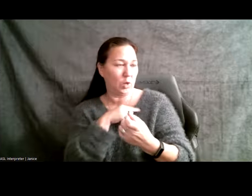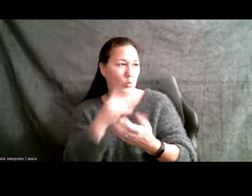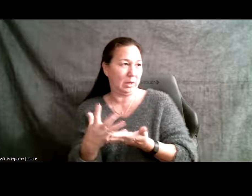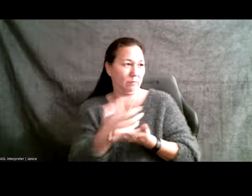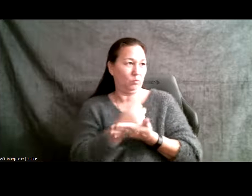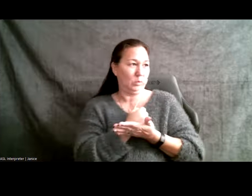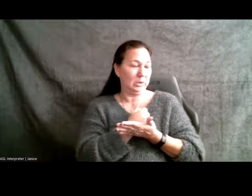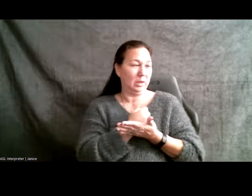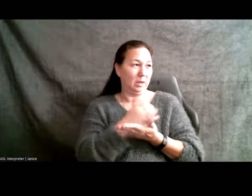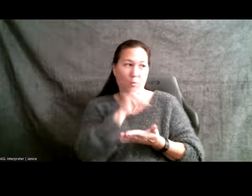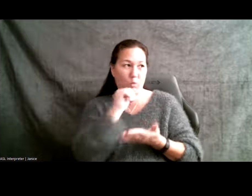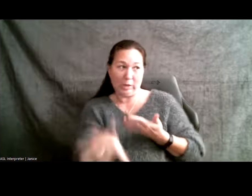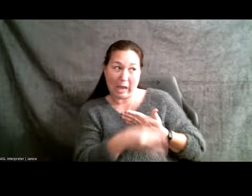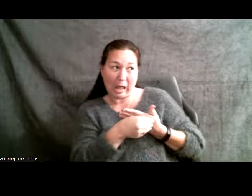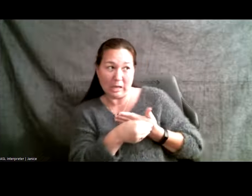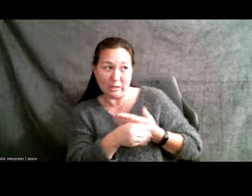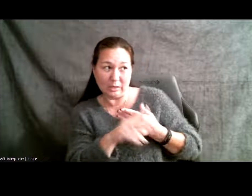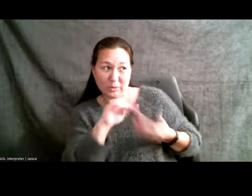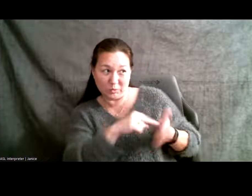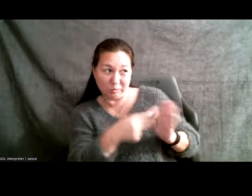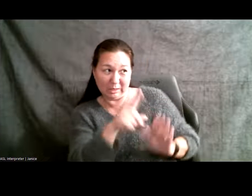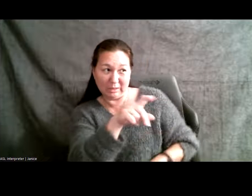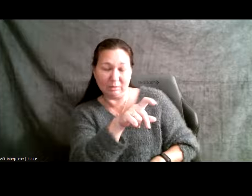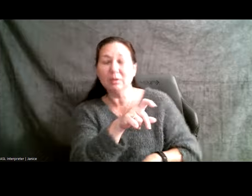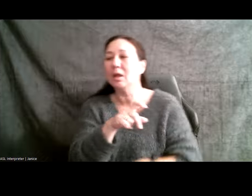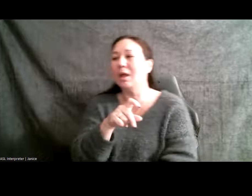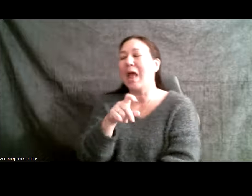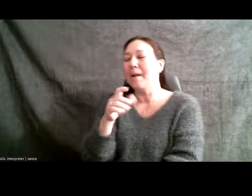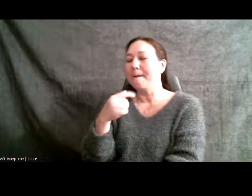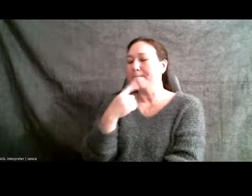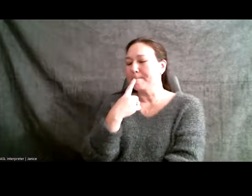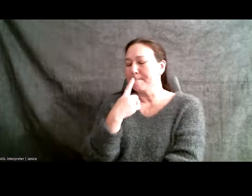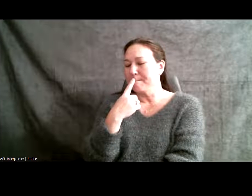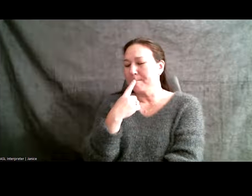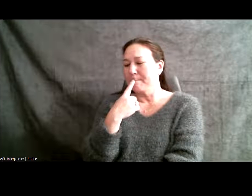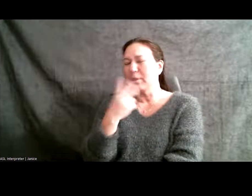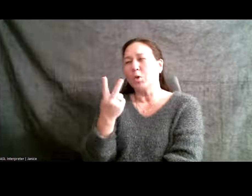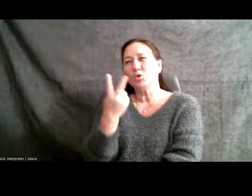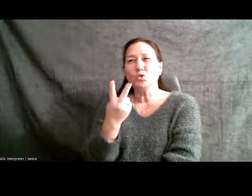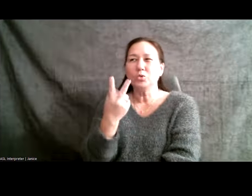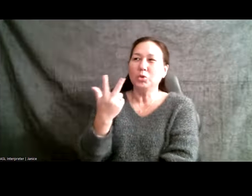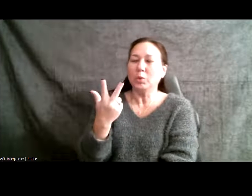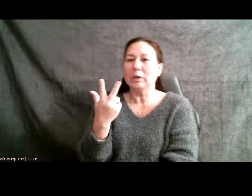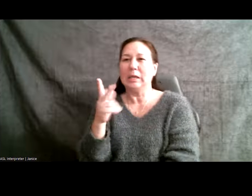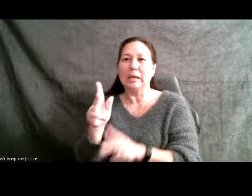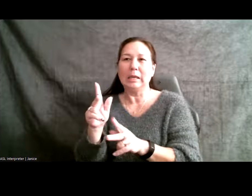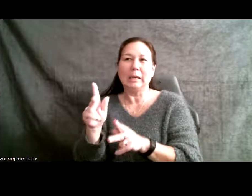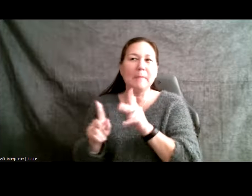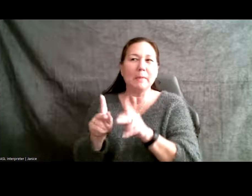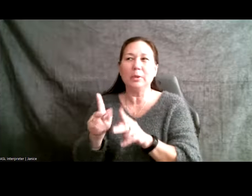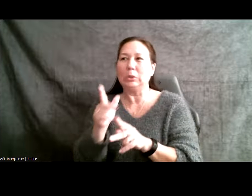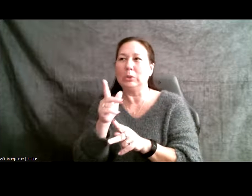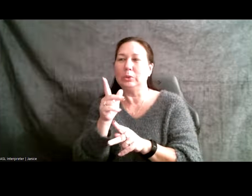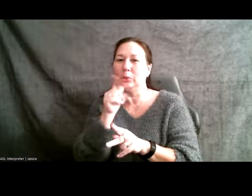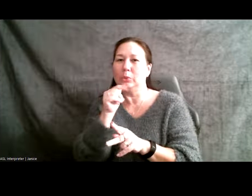minutes? I just remember there was at least a couple, 2 or 3 people at the end of the meeting who had a variety of